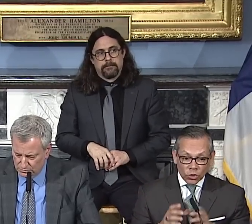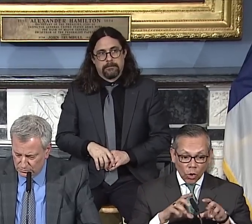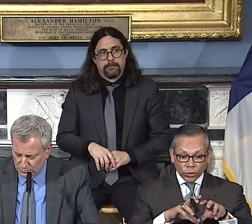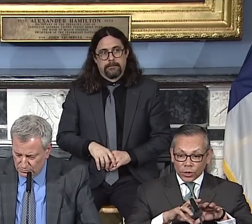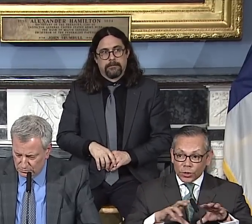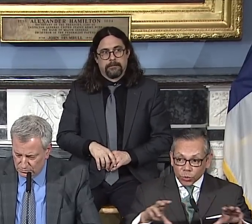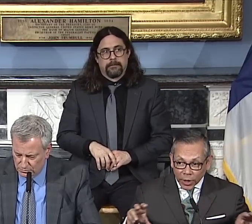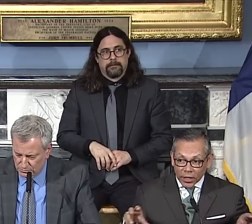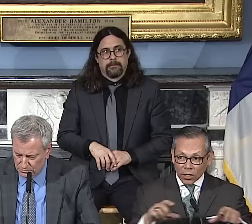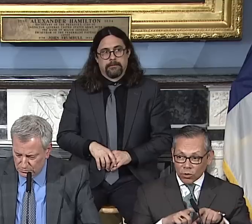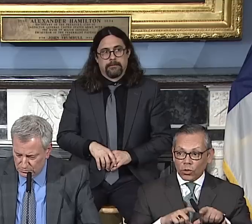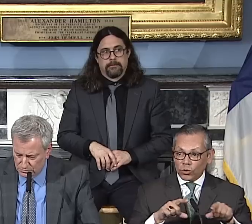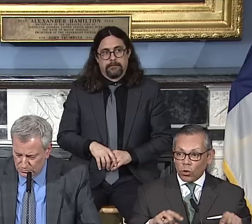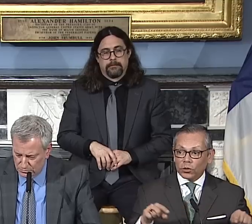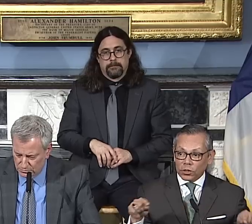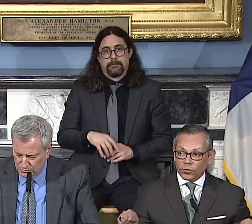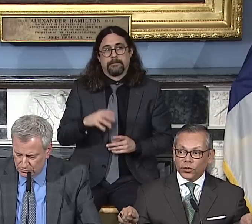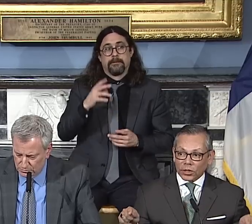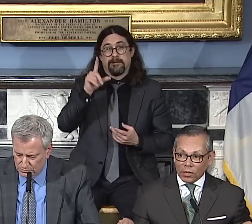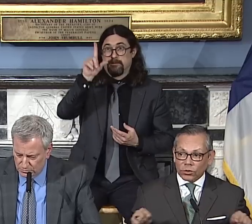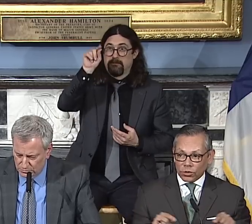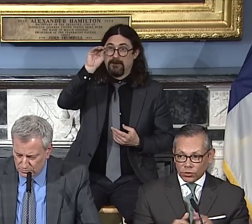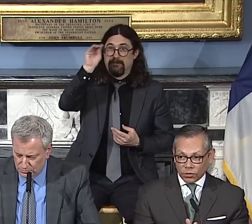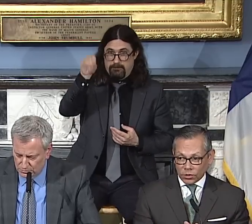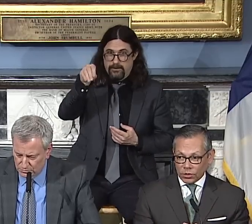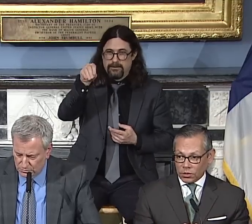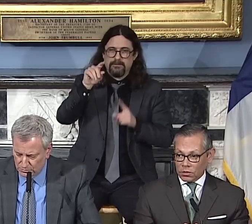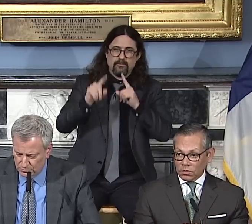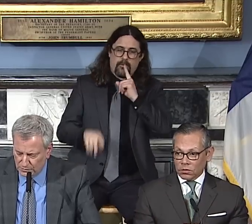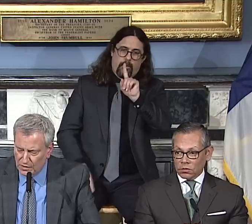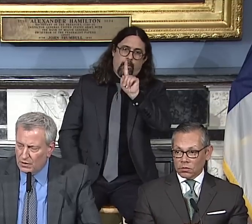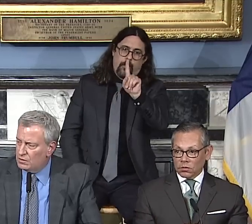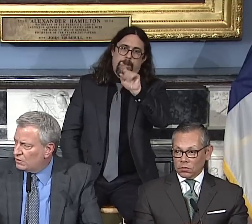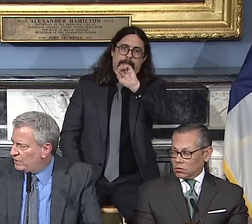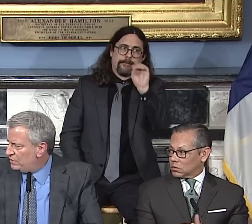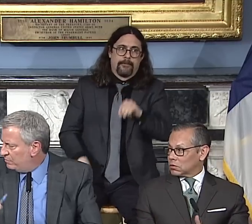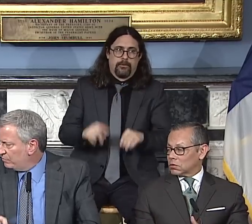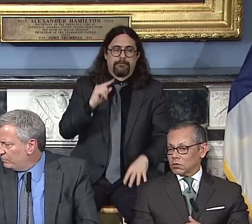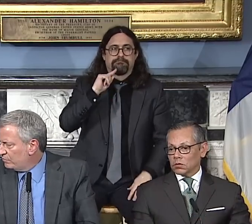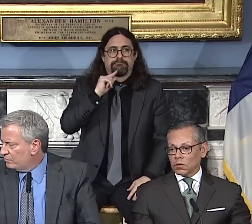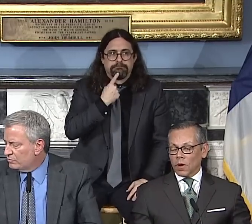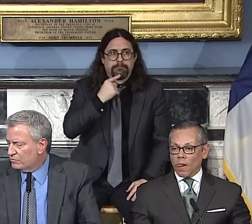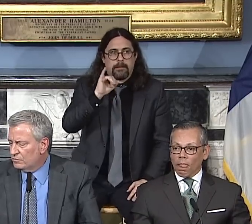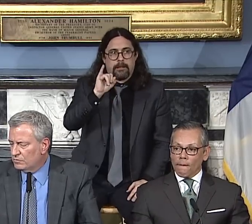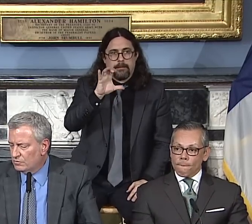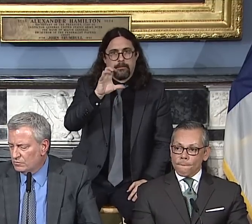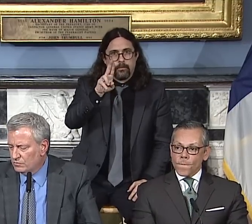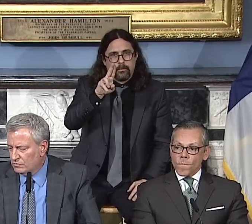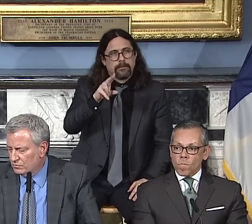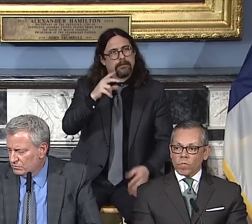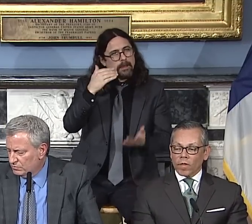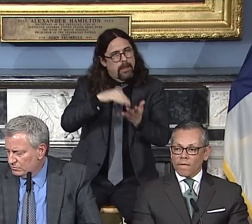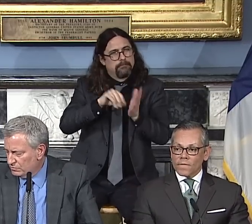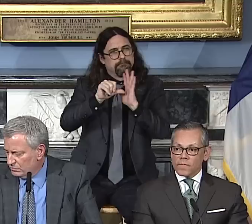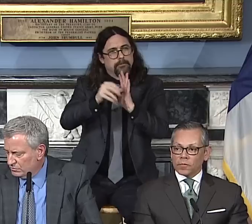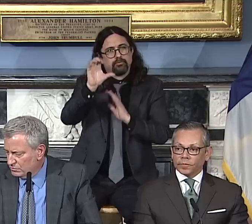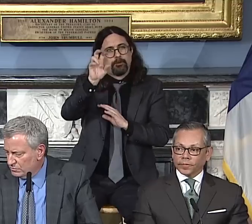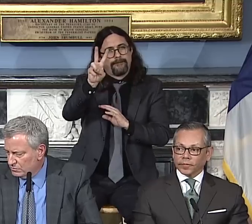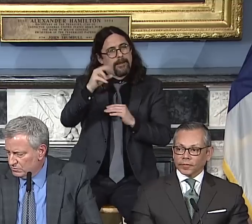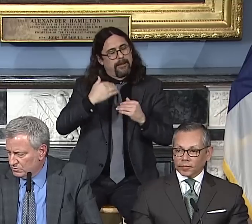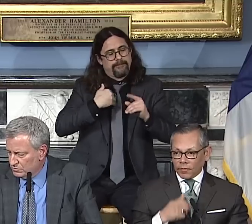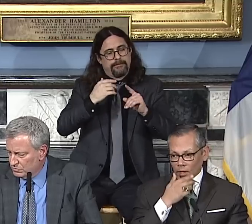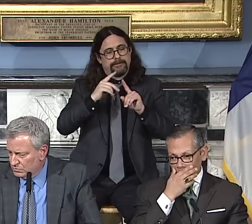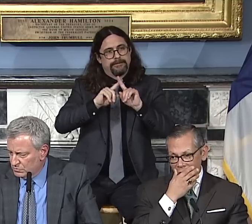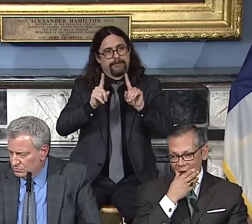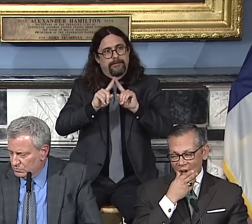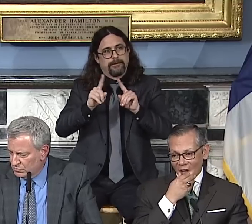ICUs. So they're spread across all the different levels of service. Go ahead. So on the testing issue, I think